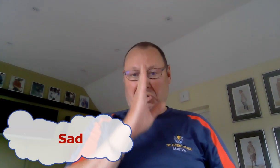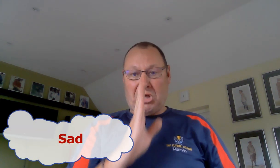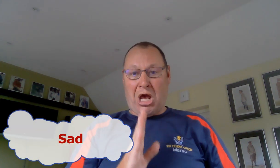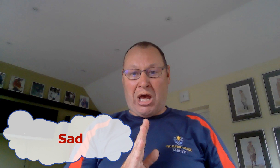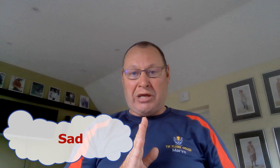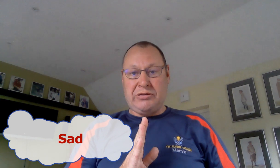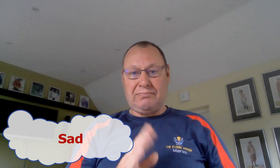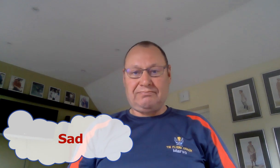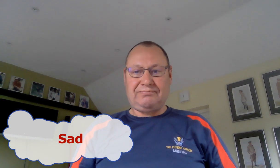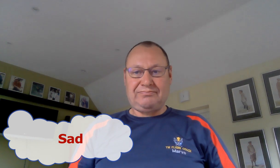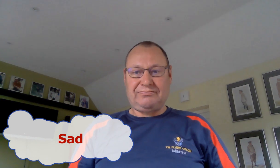Sad.